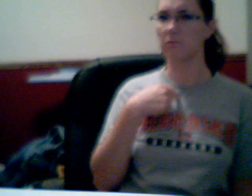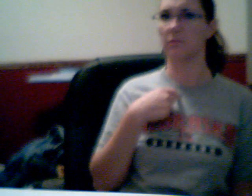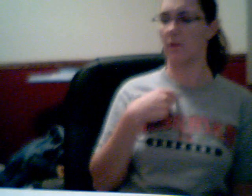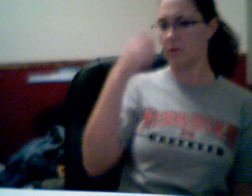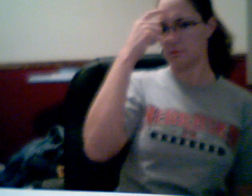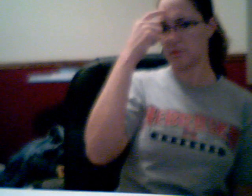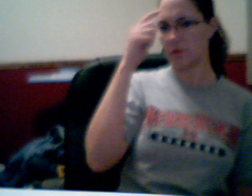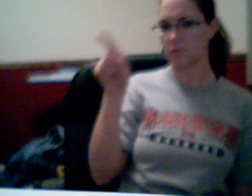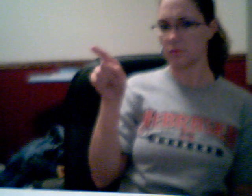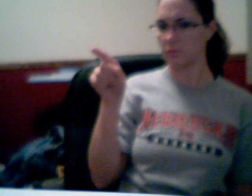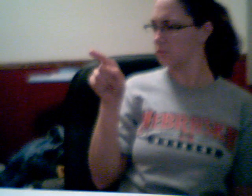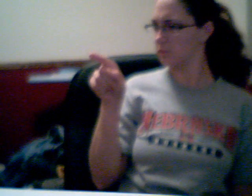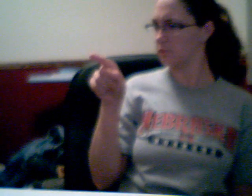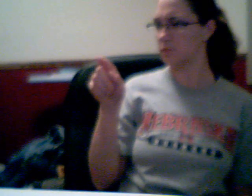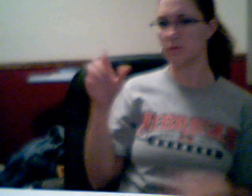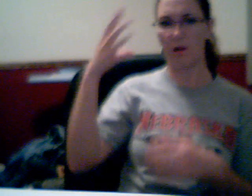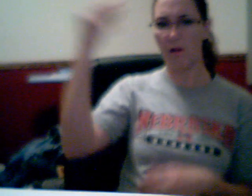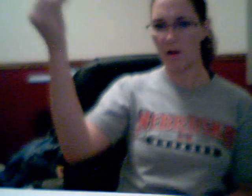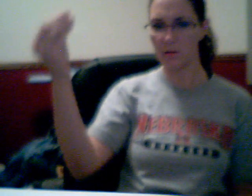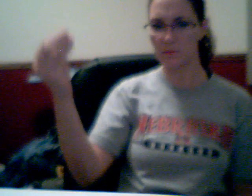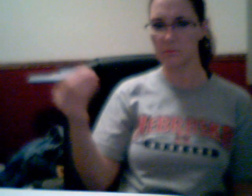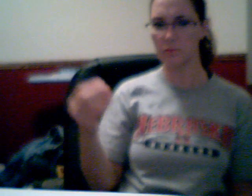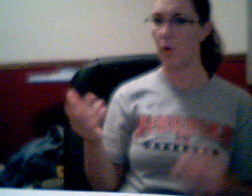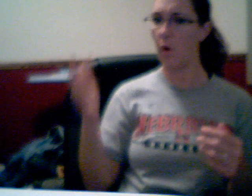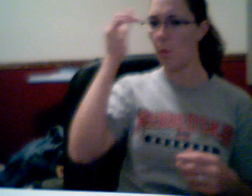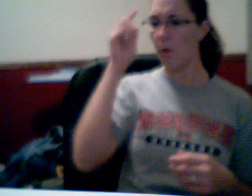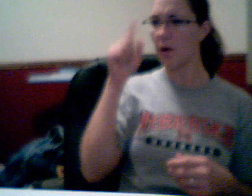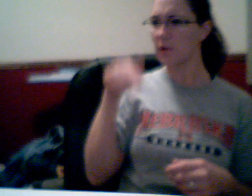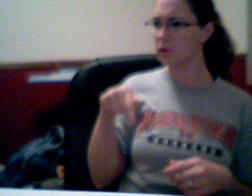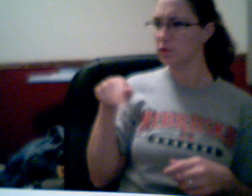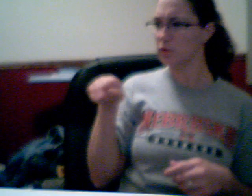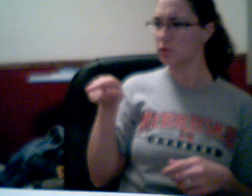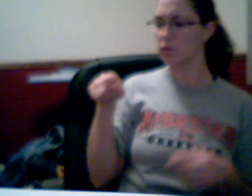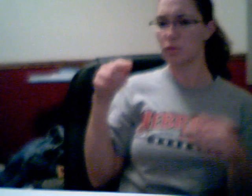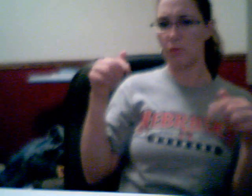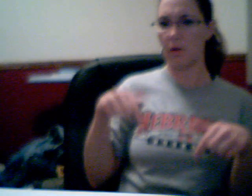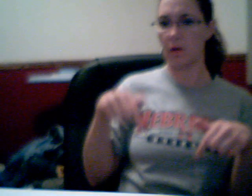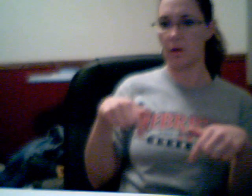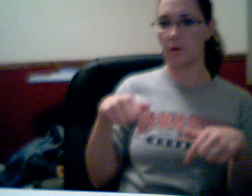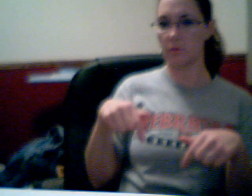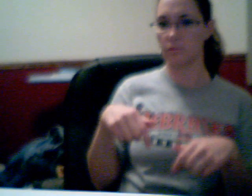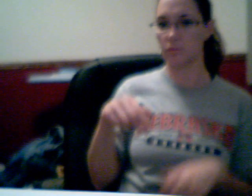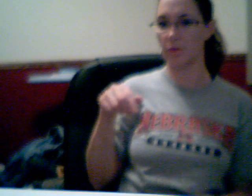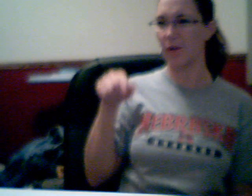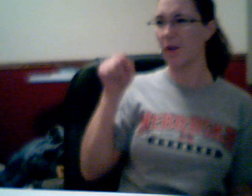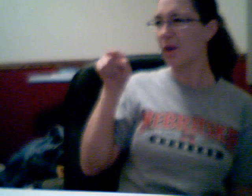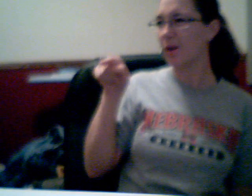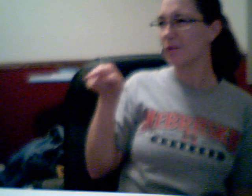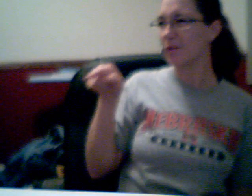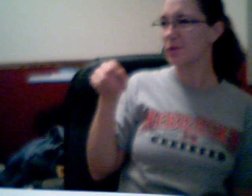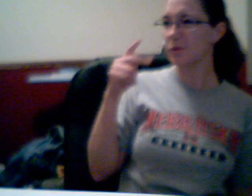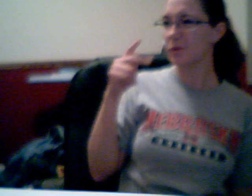grass like a prairie chicken?" Pa, Laura said, why can't I help you make hay? Please let me,